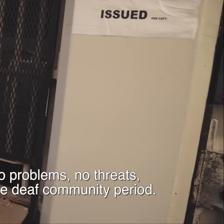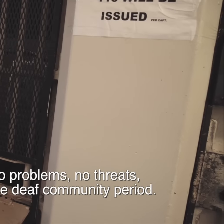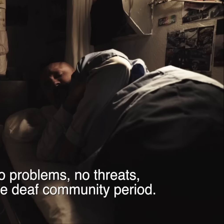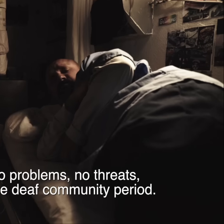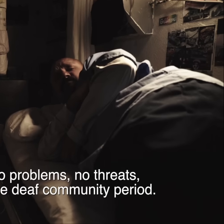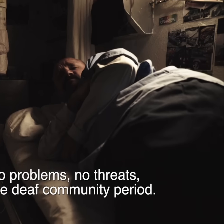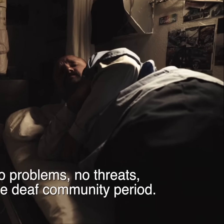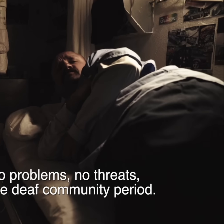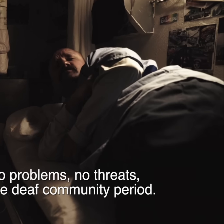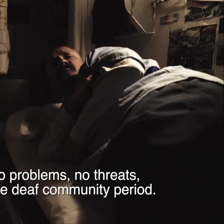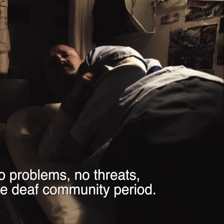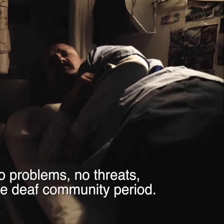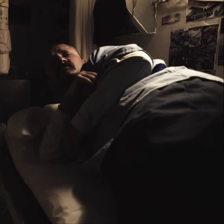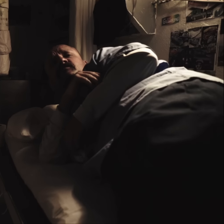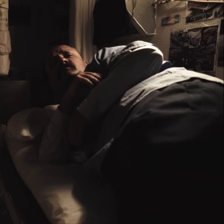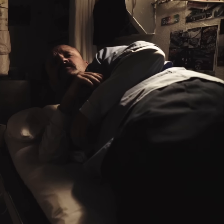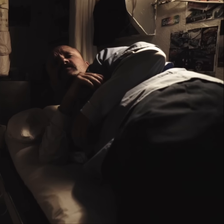towards the deaf community, period.